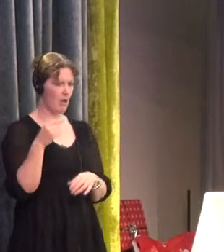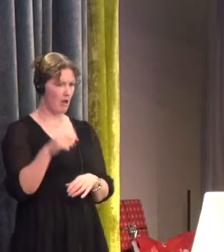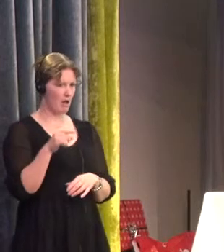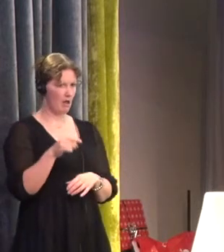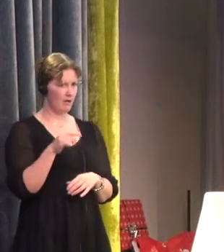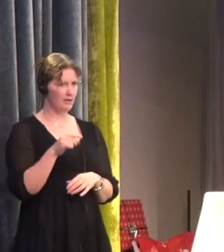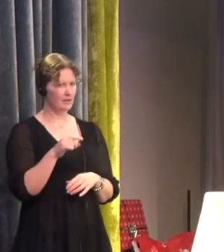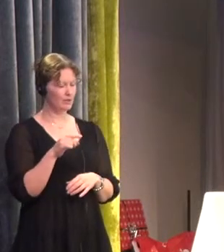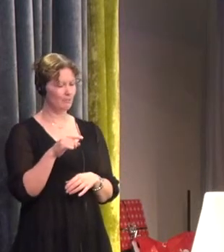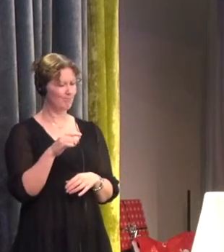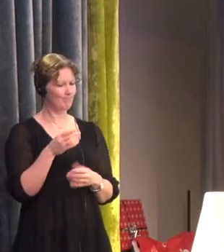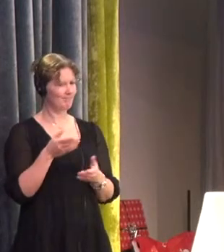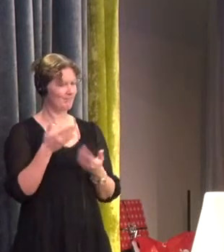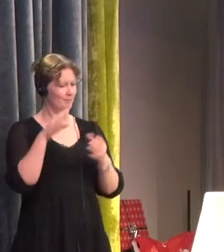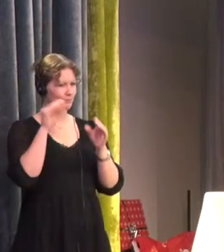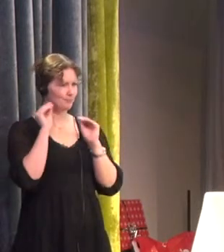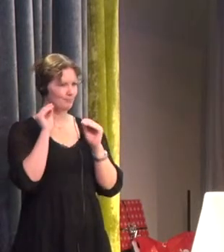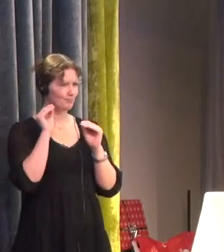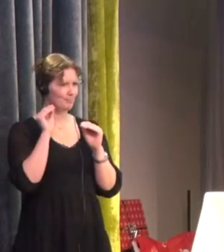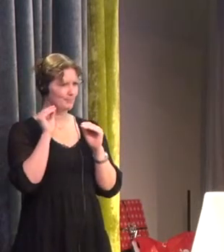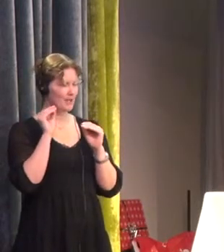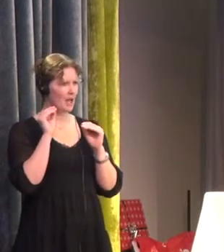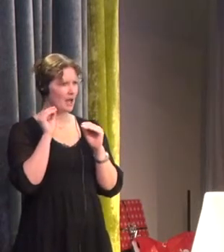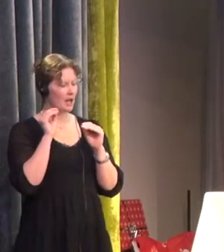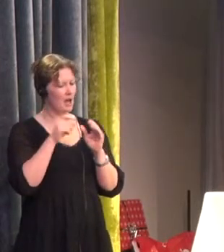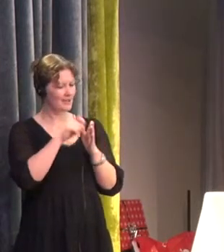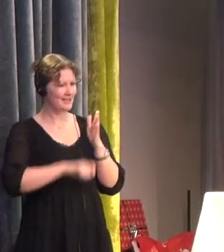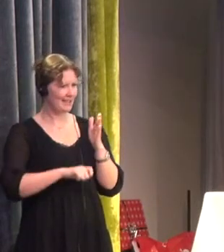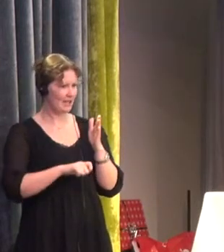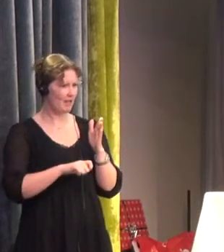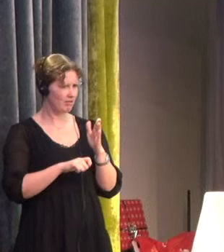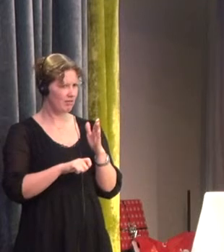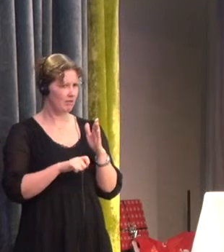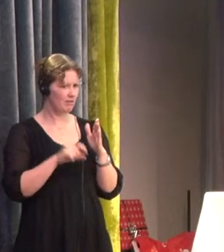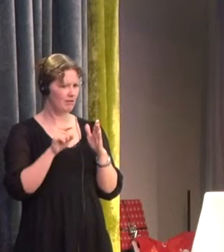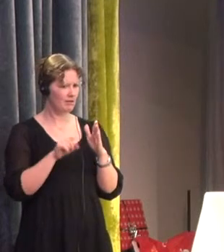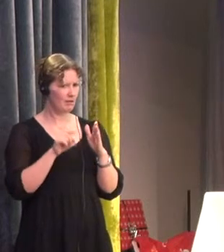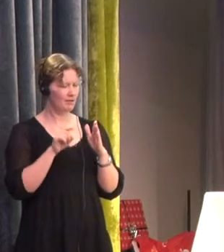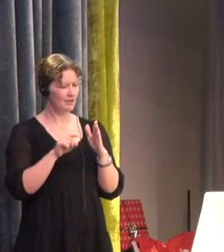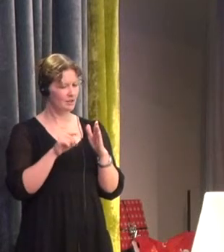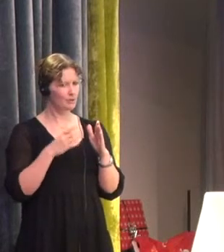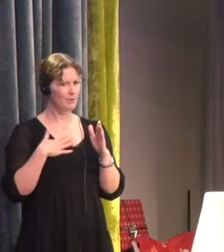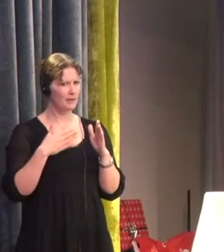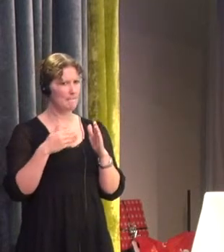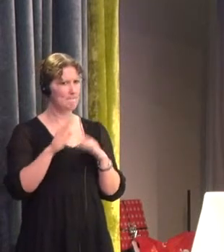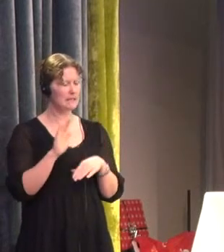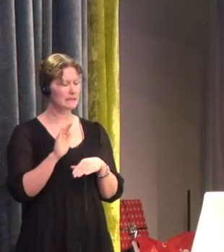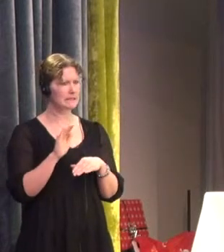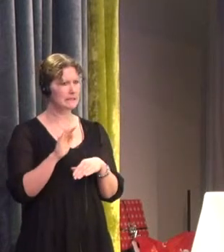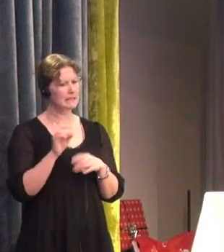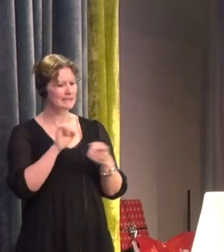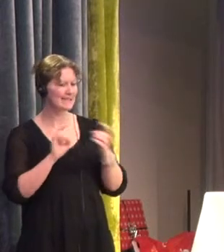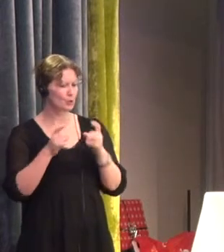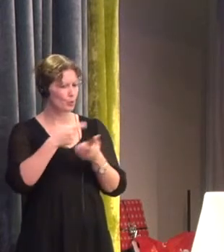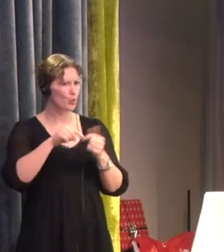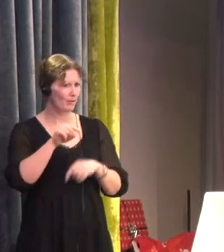more important articles under the Convention. I actually worry about hierarchies and don't believe in hierarchies of human rights,